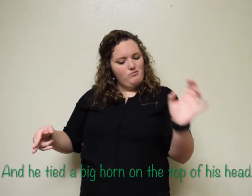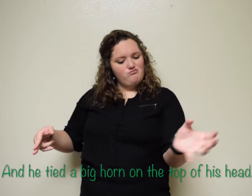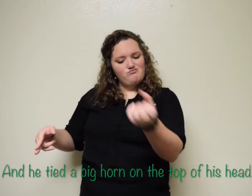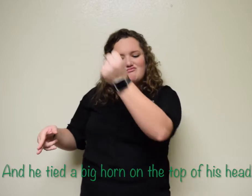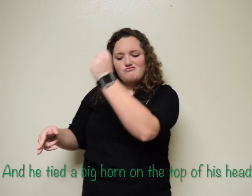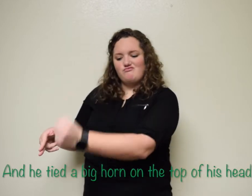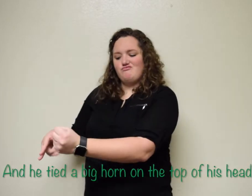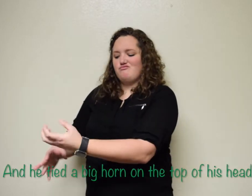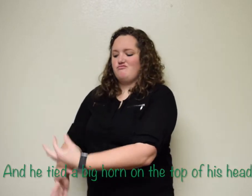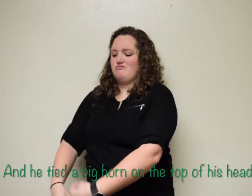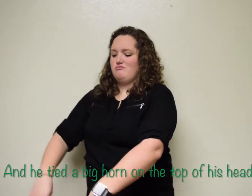of his head.